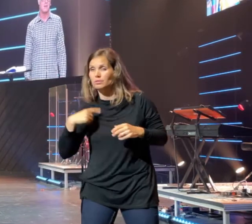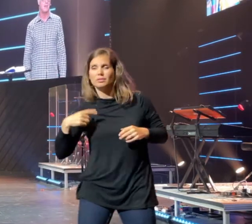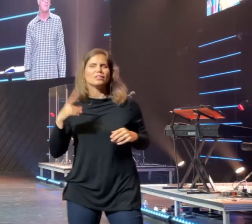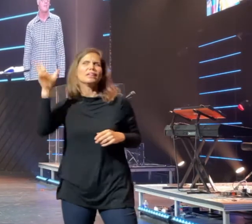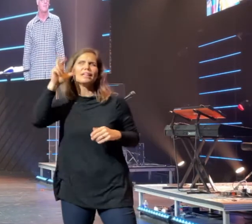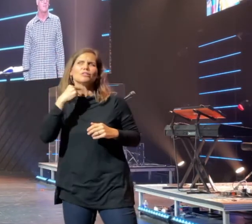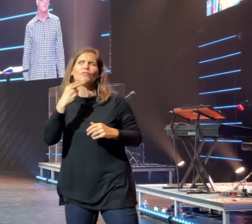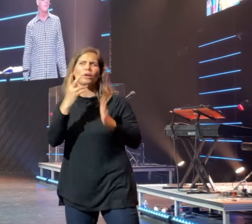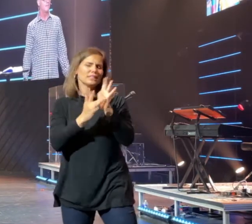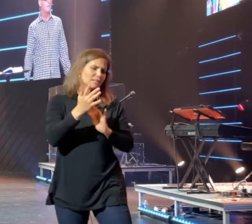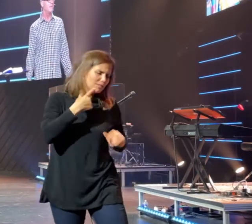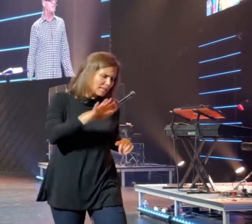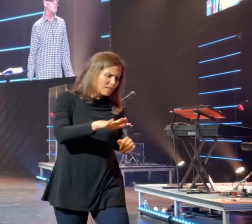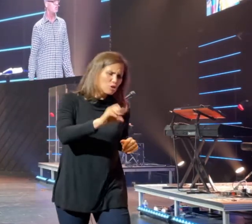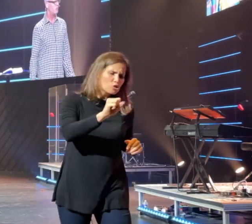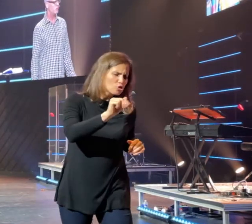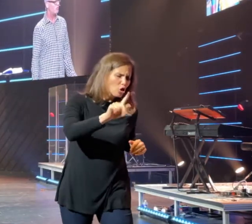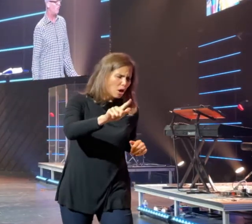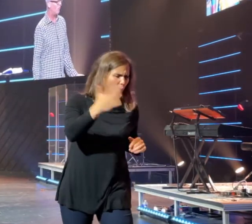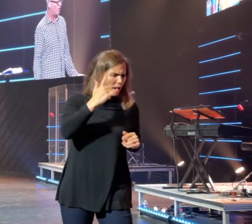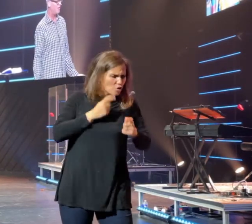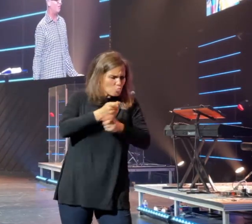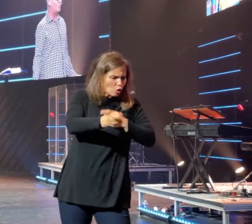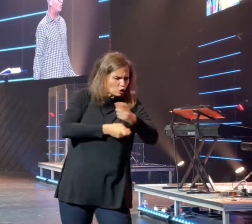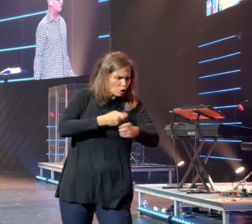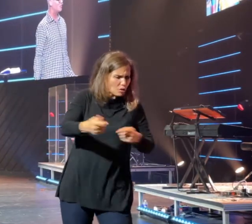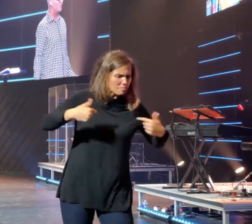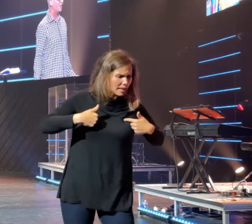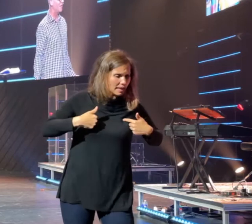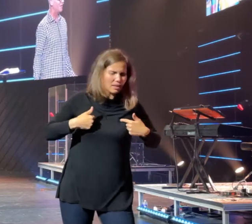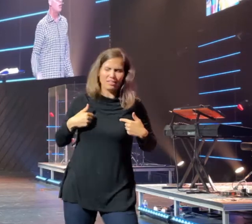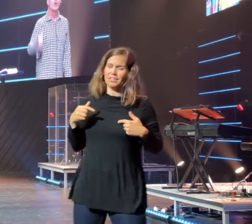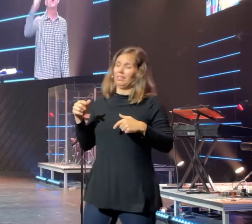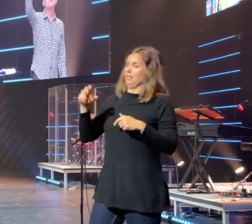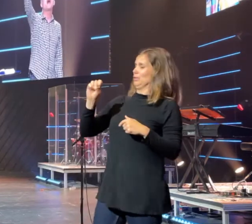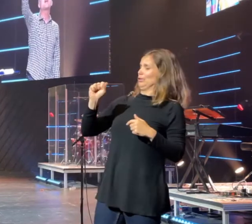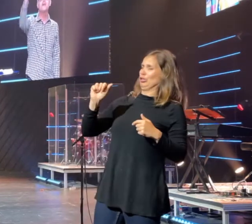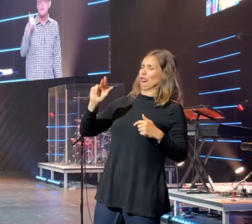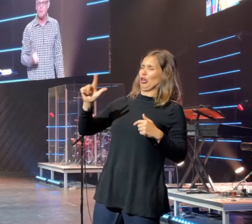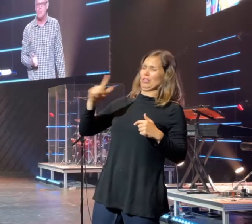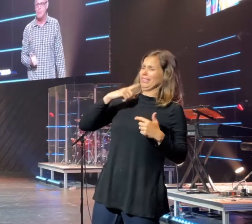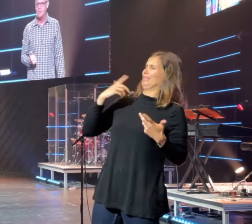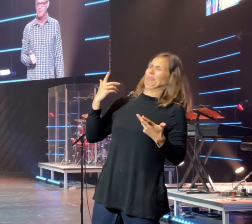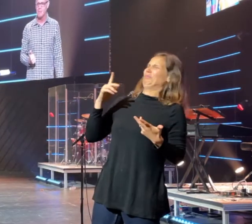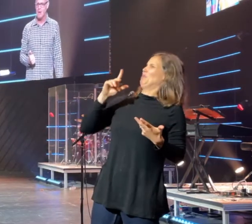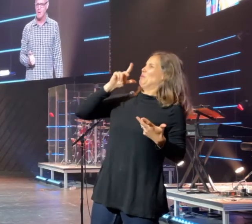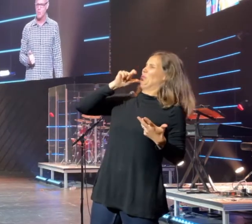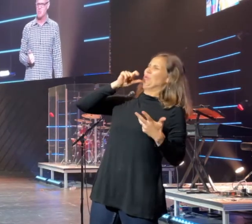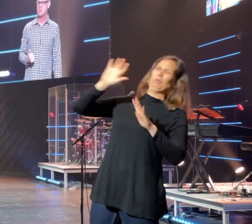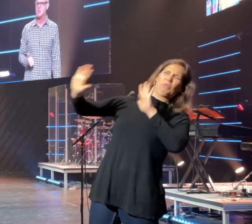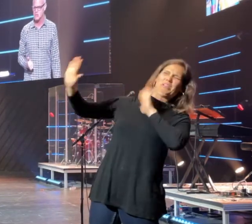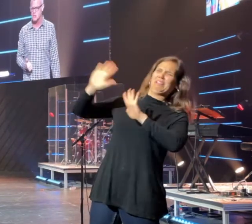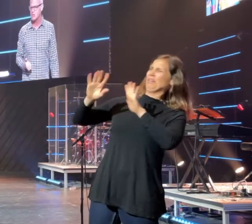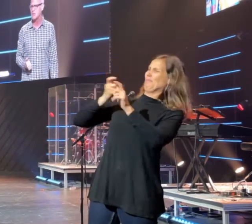me? And he says to himself, first of all, what in the world is going on? Who are you? Right? What do